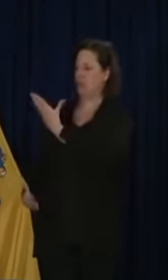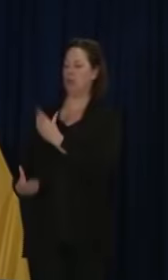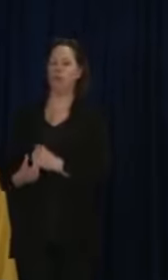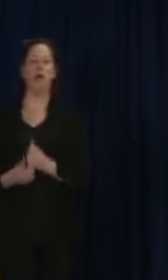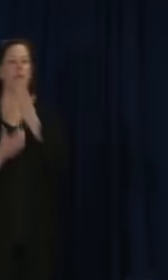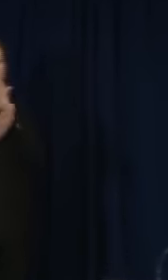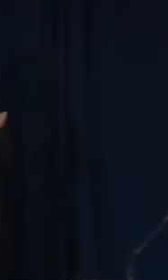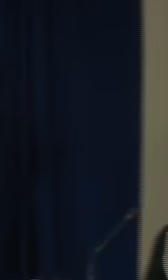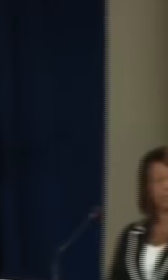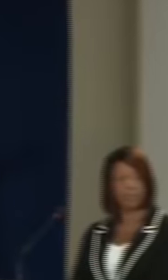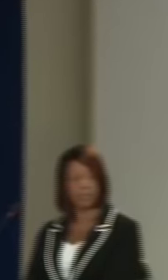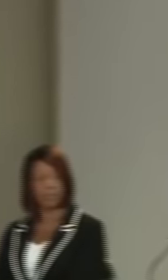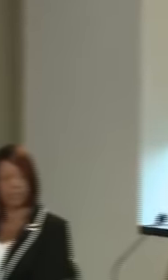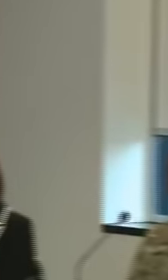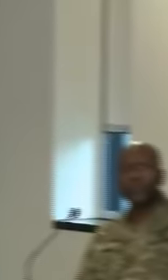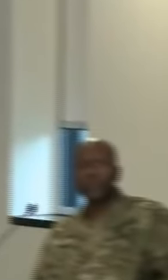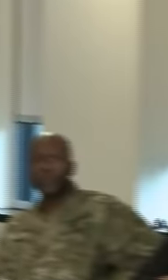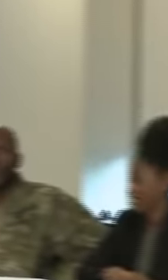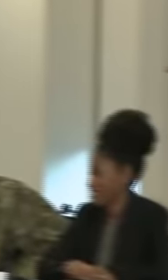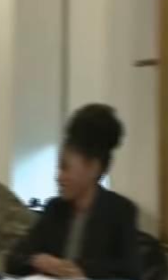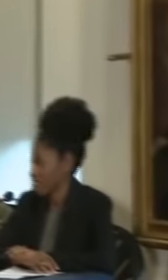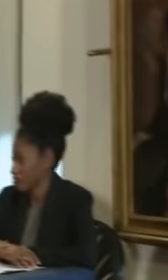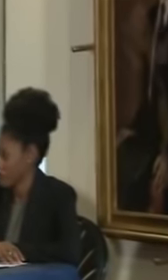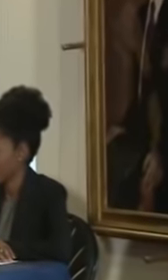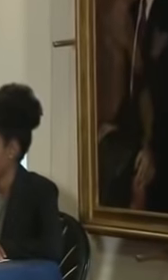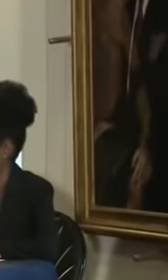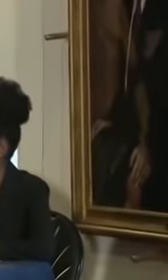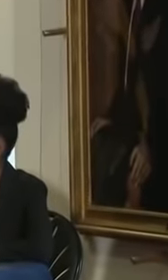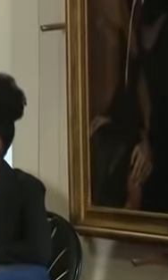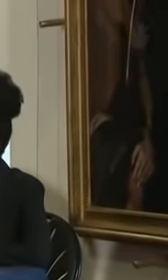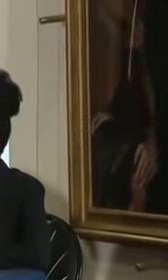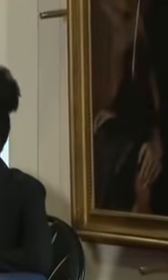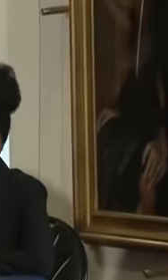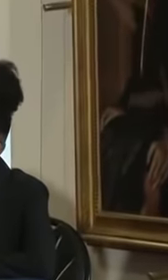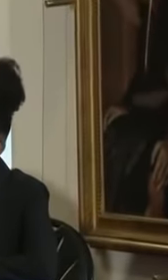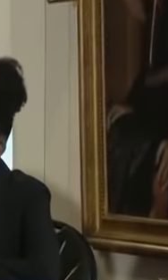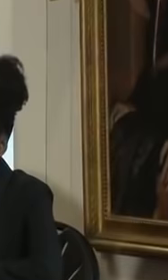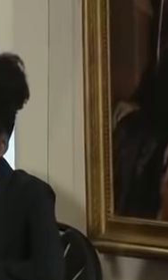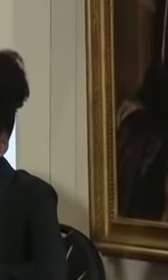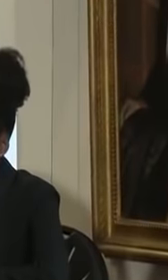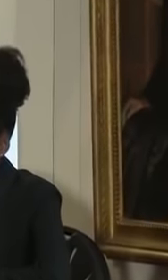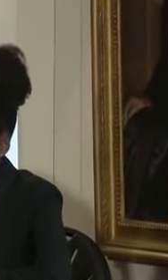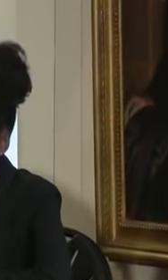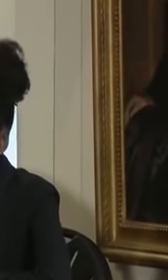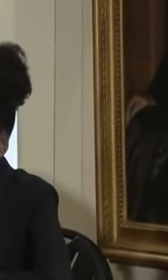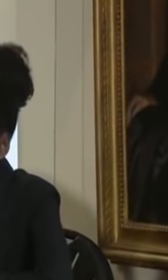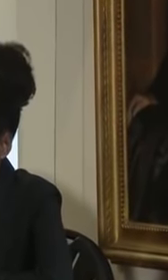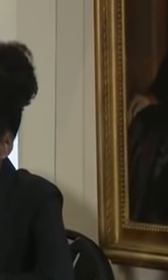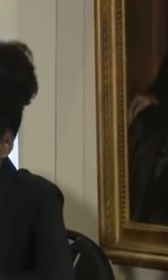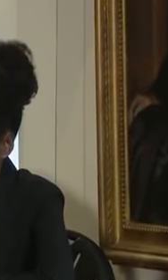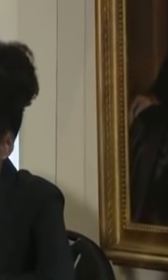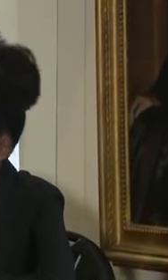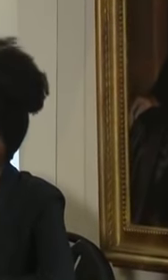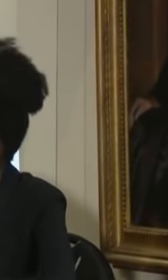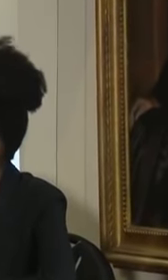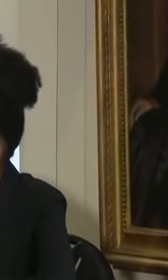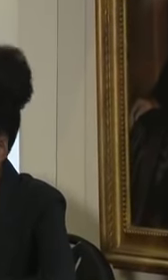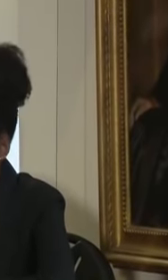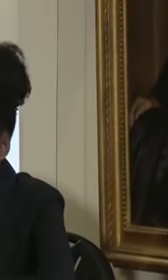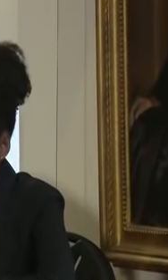you to Commissioner Persicelli. Thank you for Commissioner Reppolette. We have been working nonstop